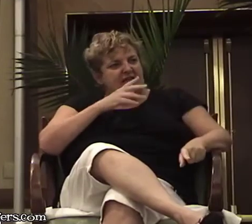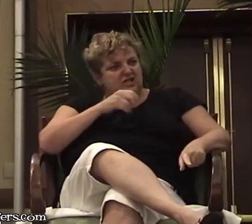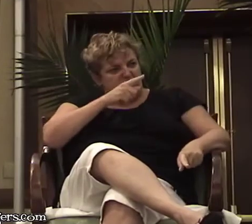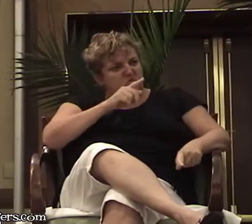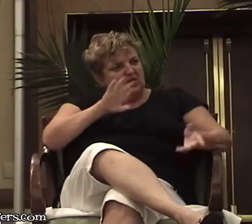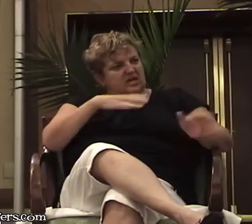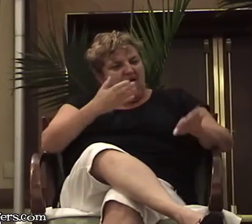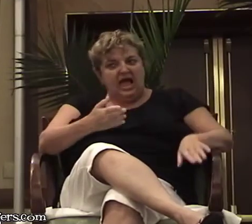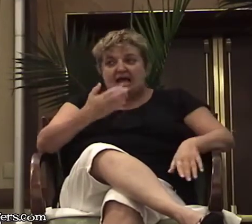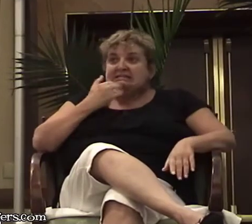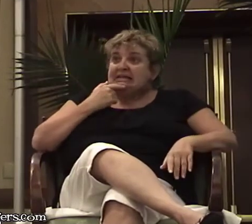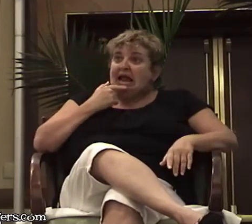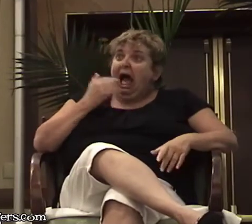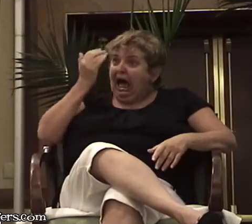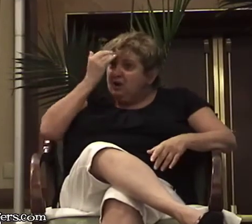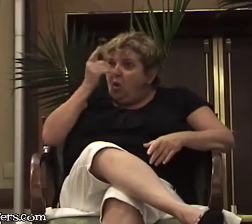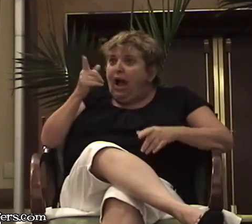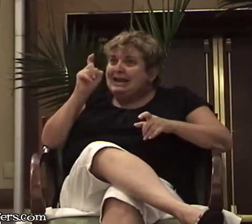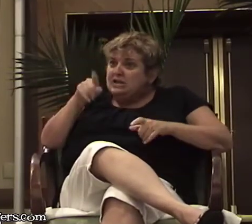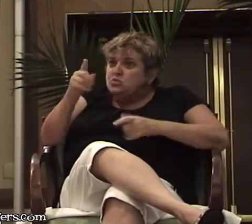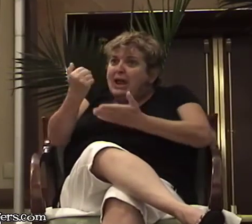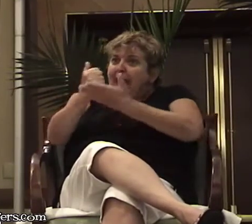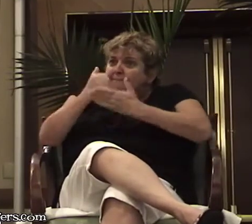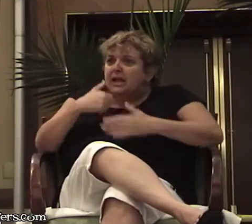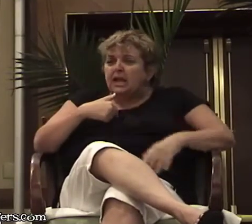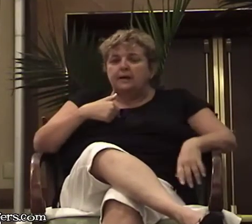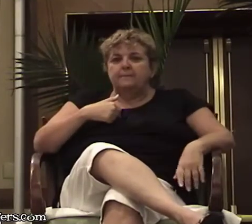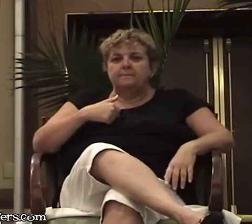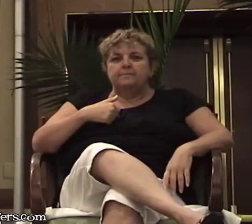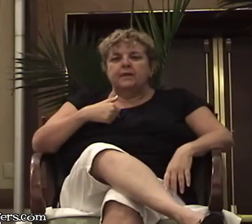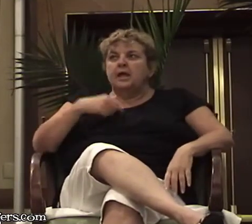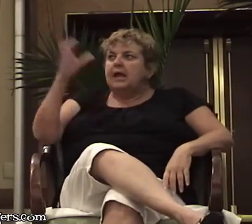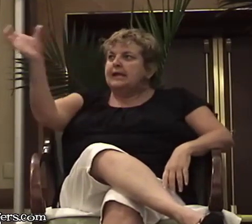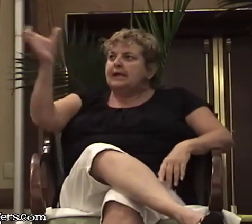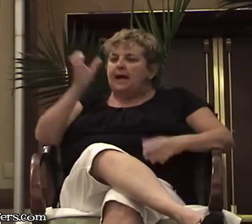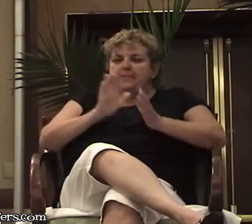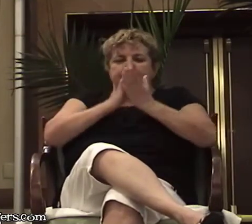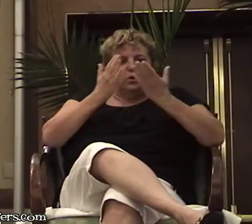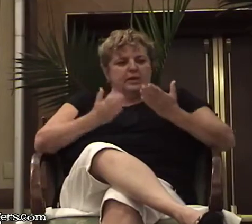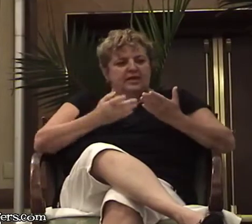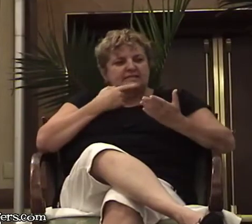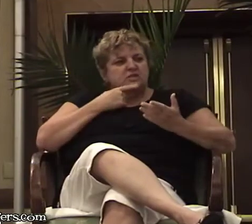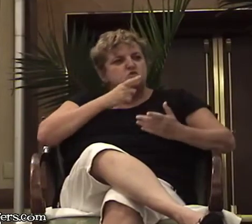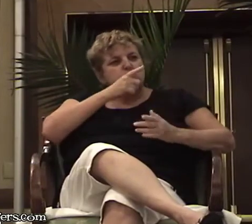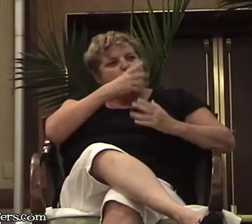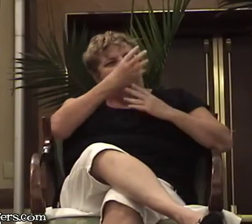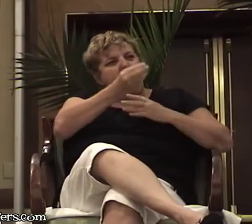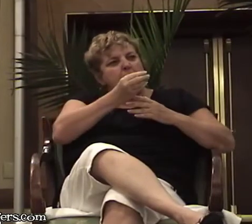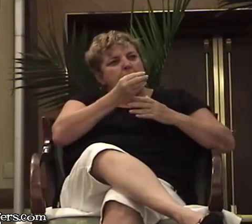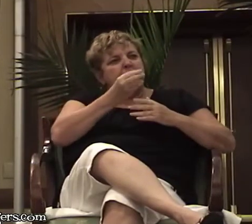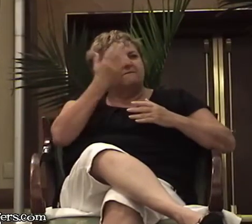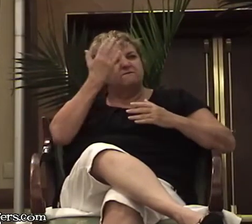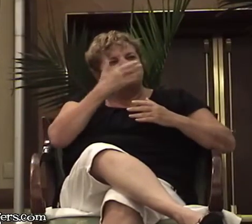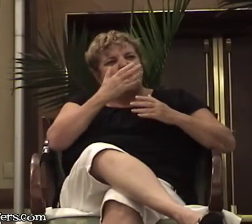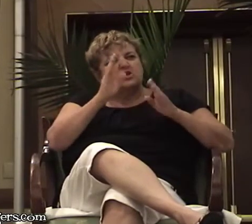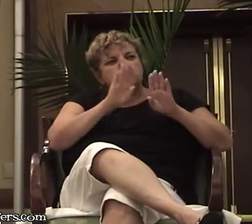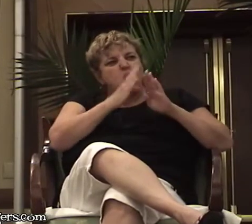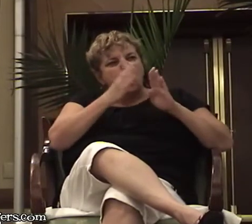me. And he grabbed the book off the shelf, and he said, you go out to that front door and you greet people. I was dirty, y'all.